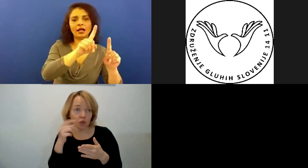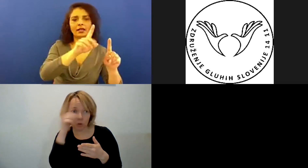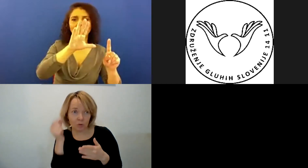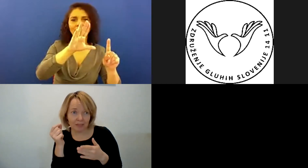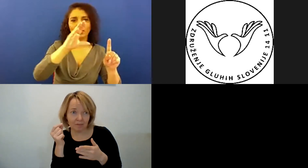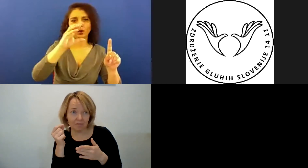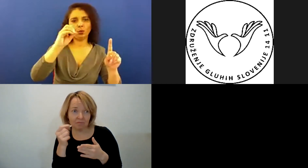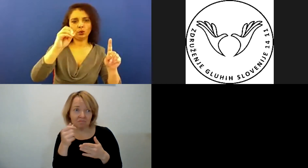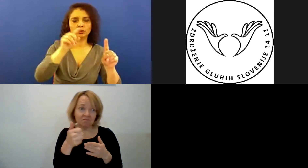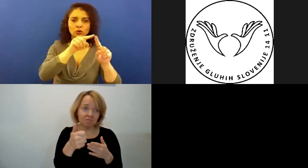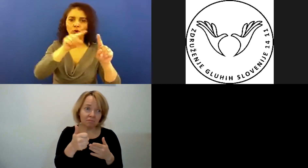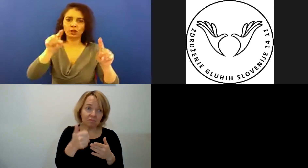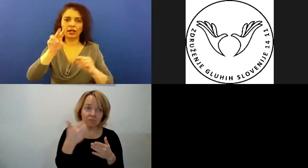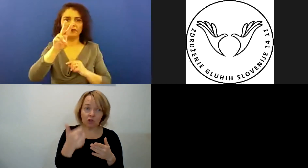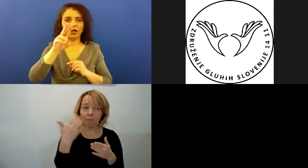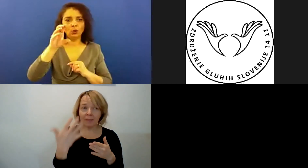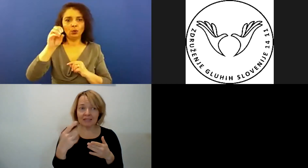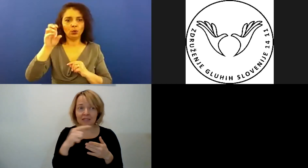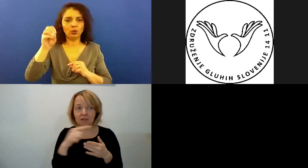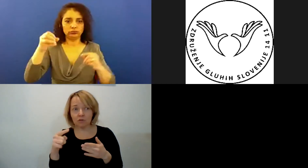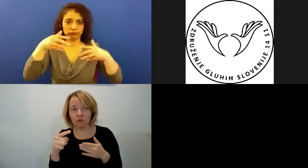We were in integrated schools.